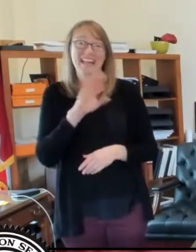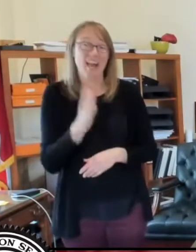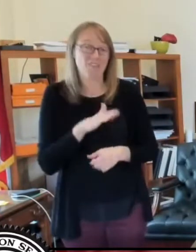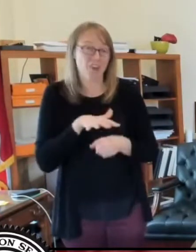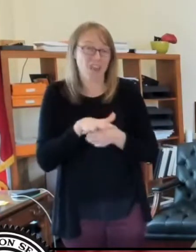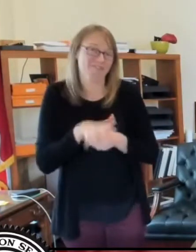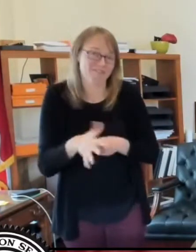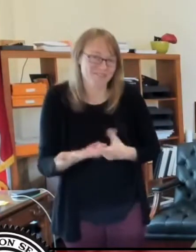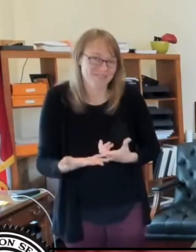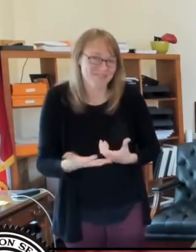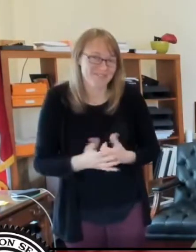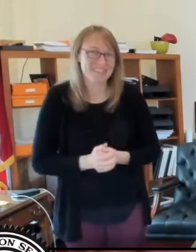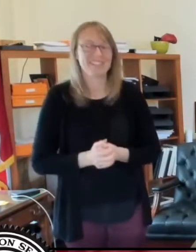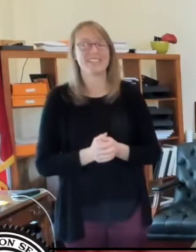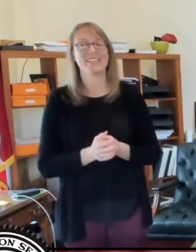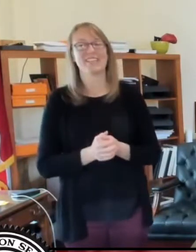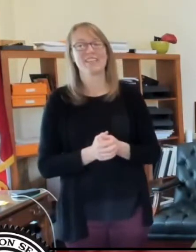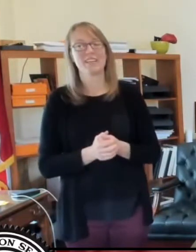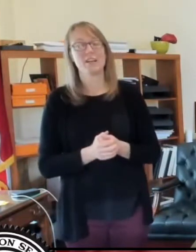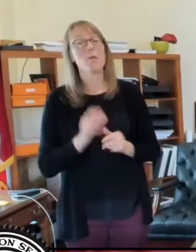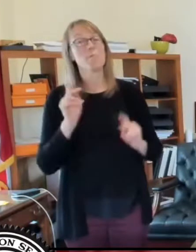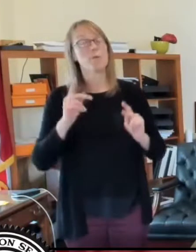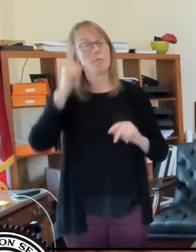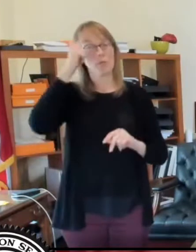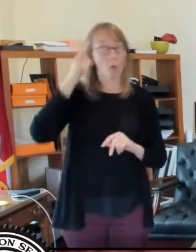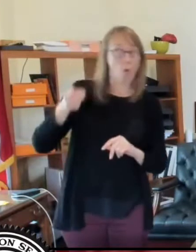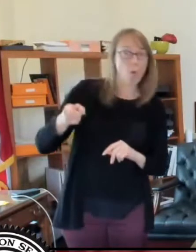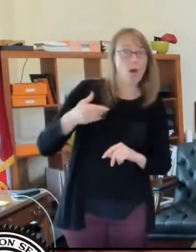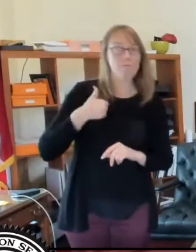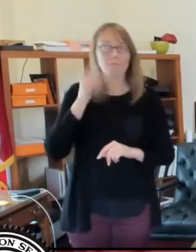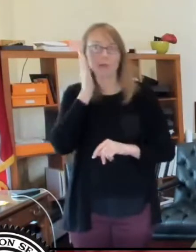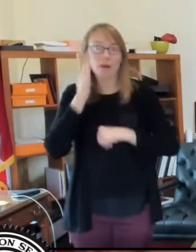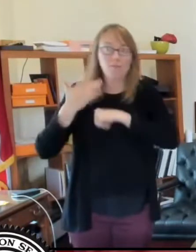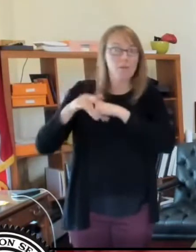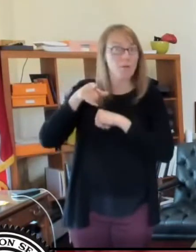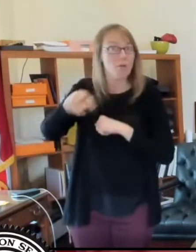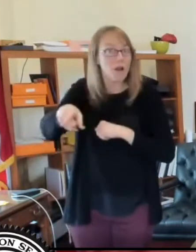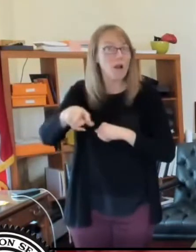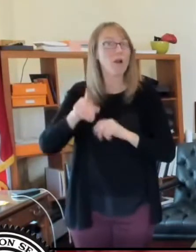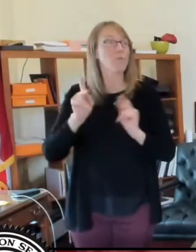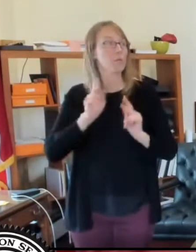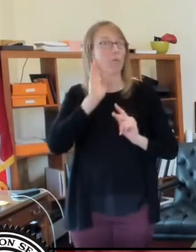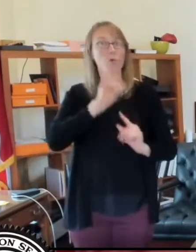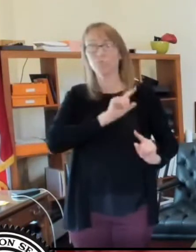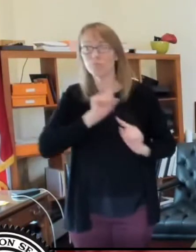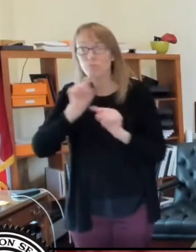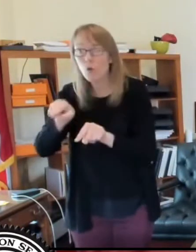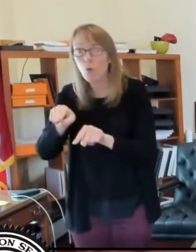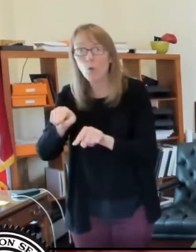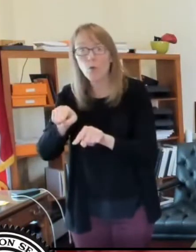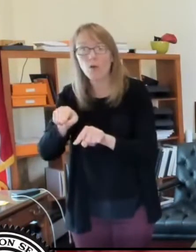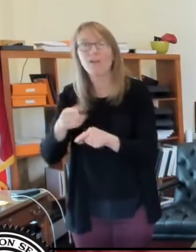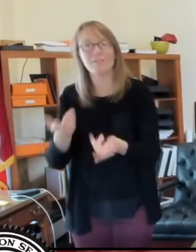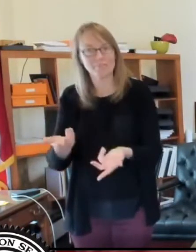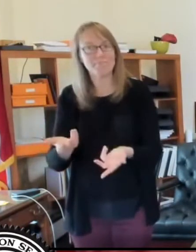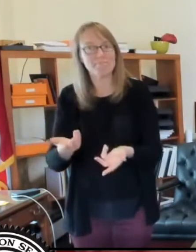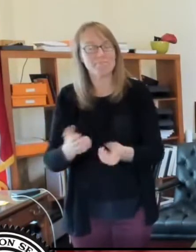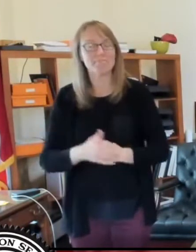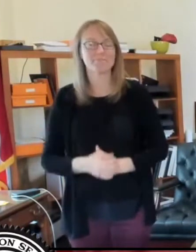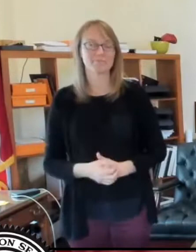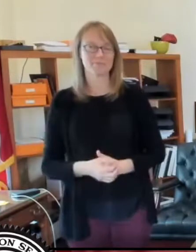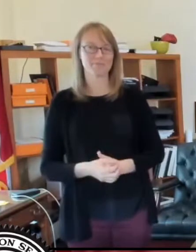when folks think that there are services available, then they're going to go where they believe those services are available. But we